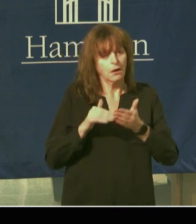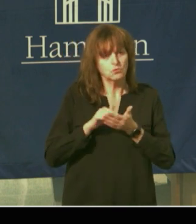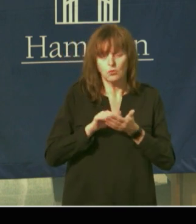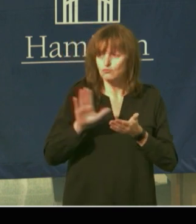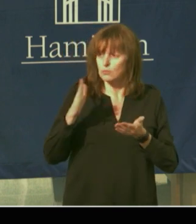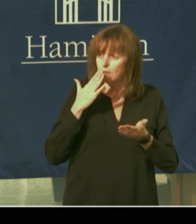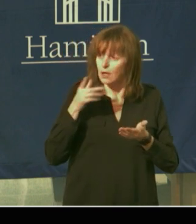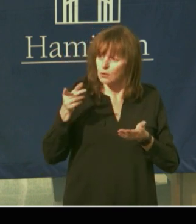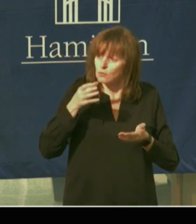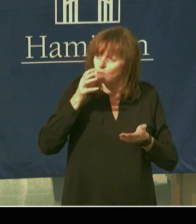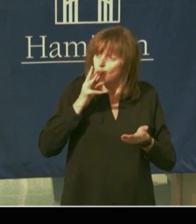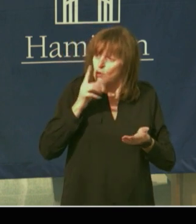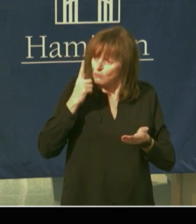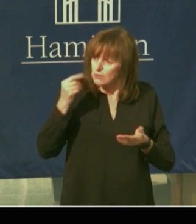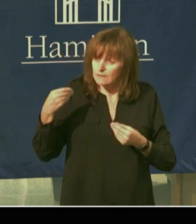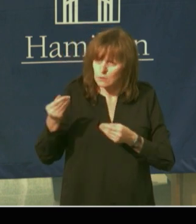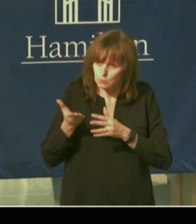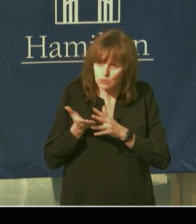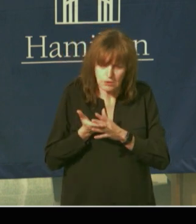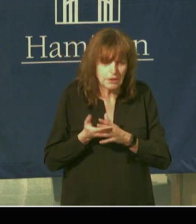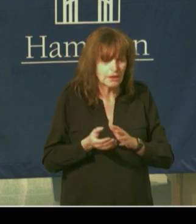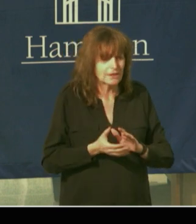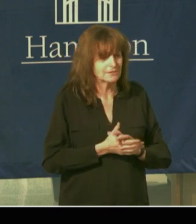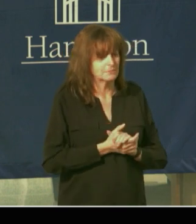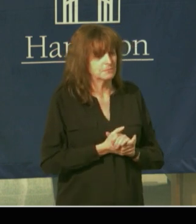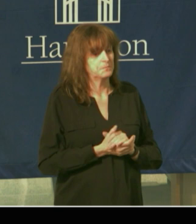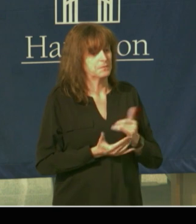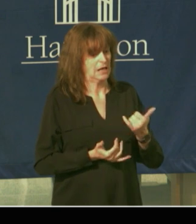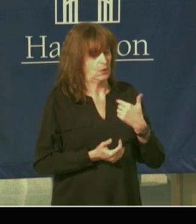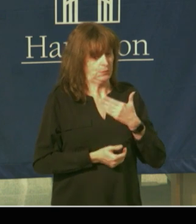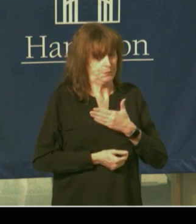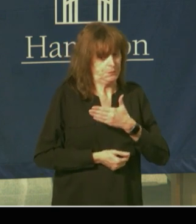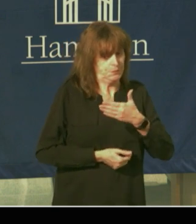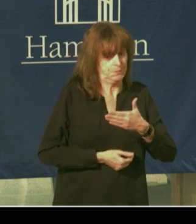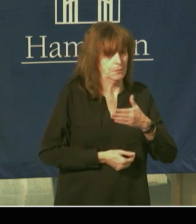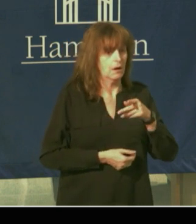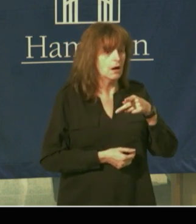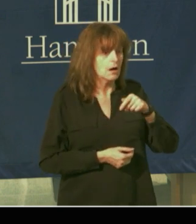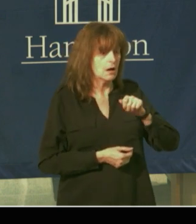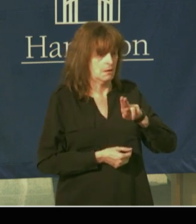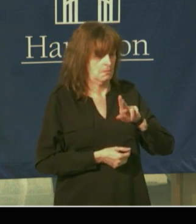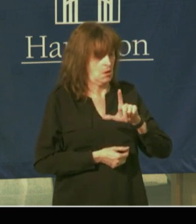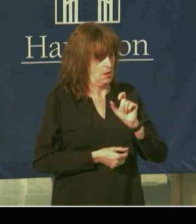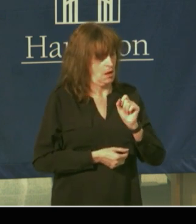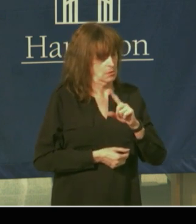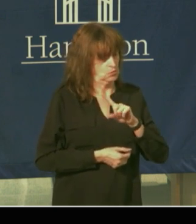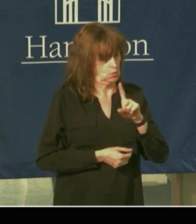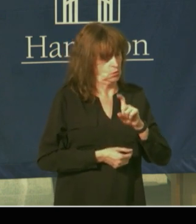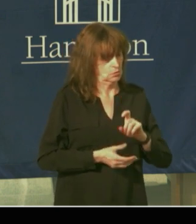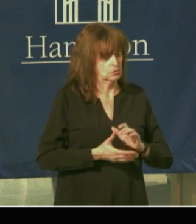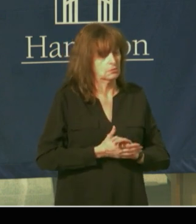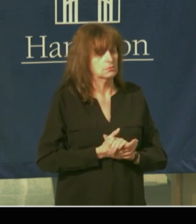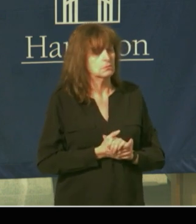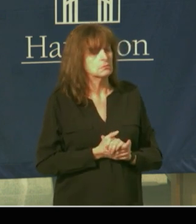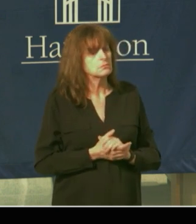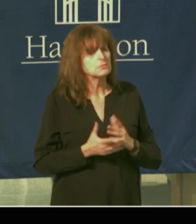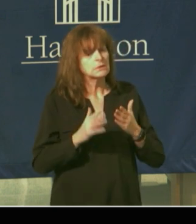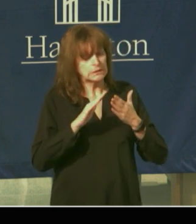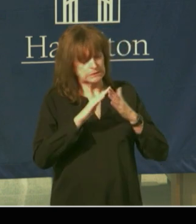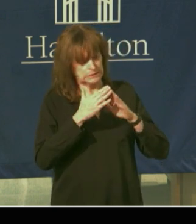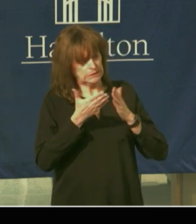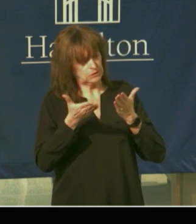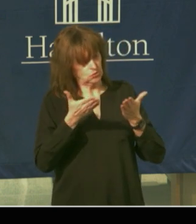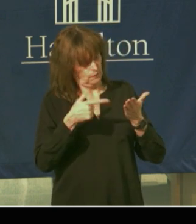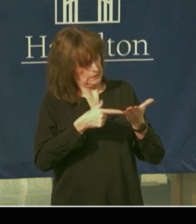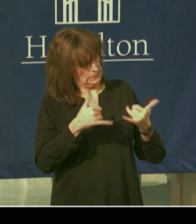are closed to the public, what kind of city services will still be available for the residents? What can we expect? Short answer